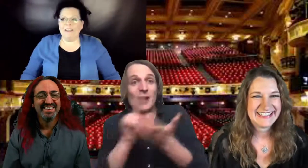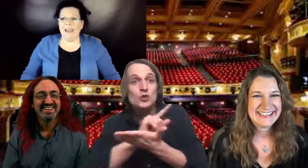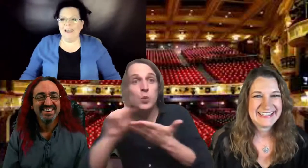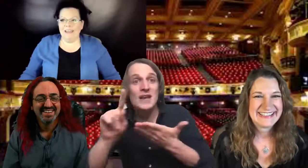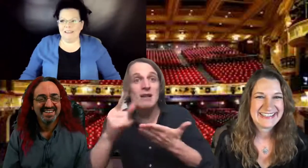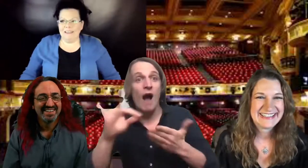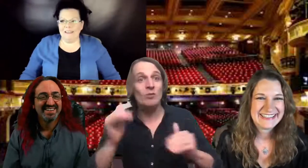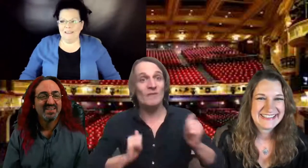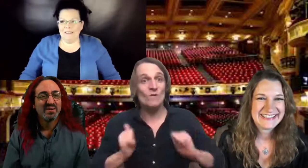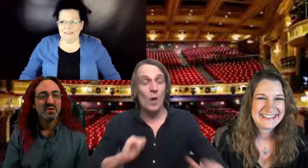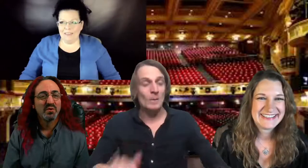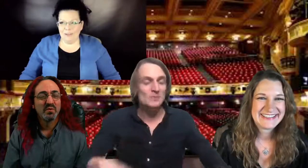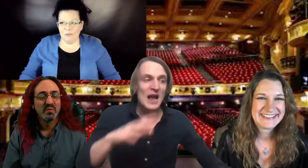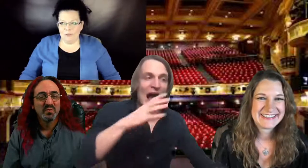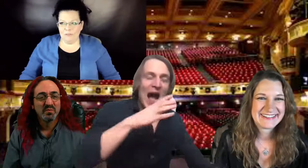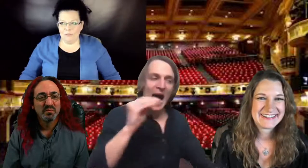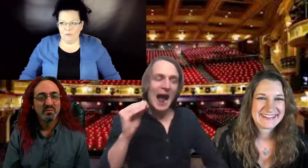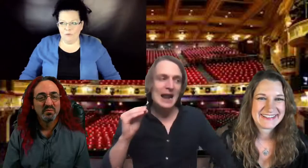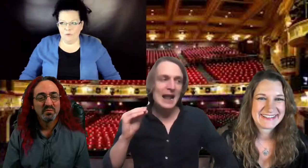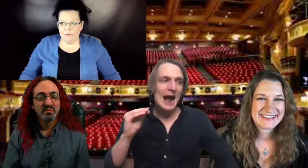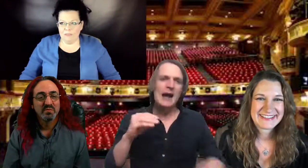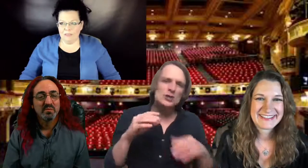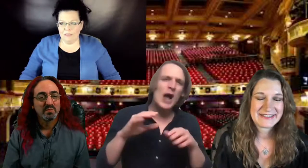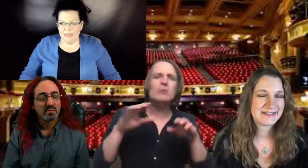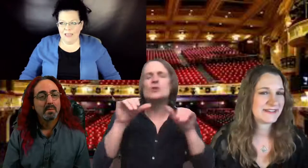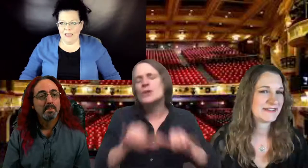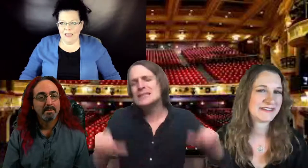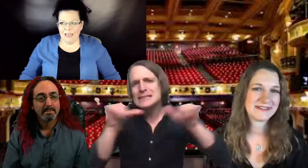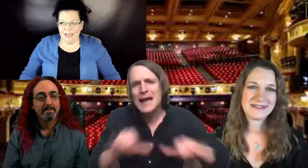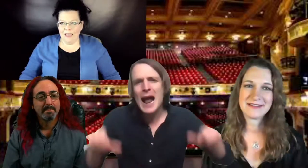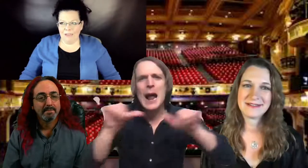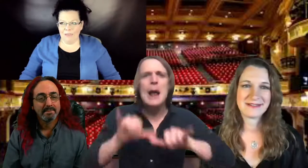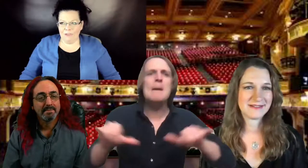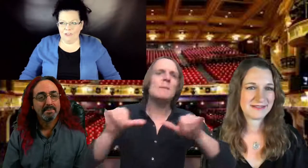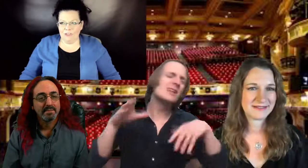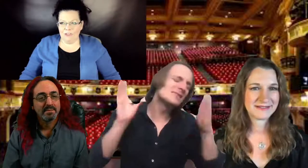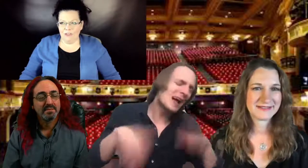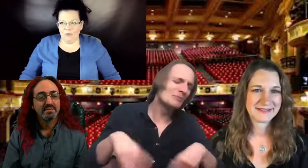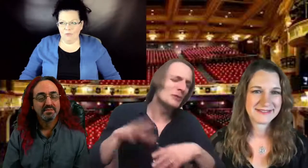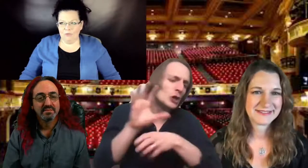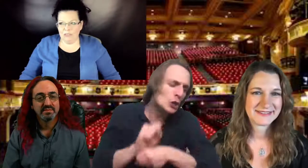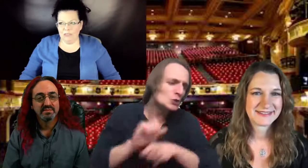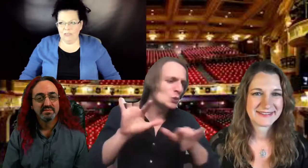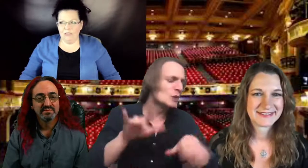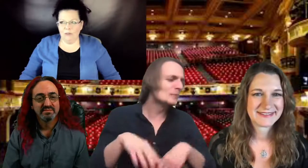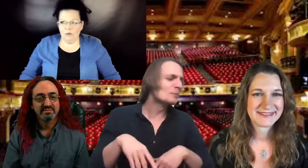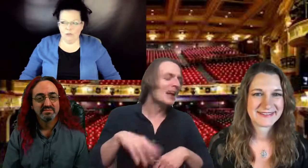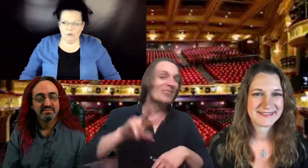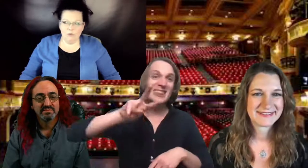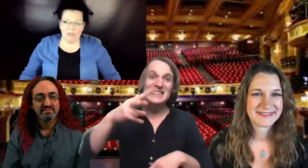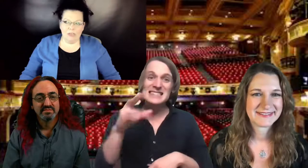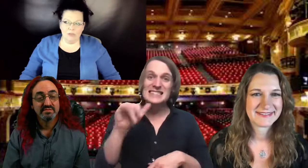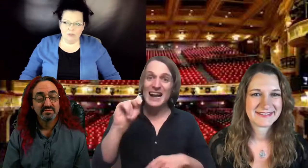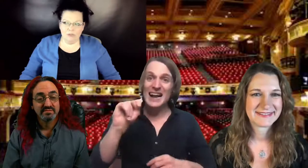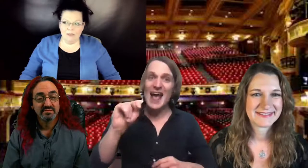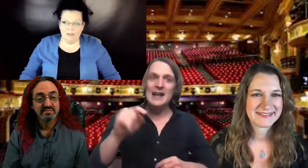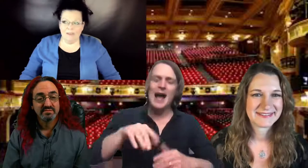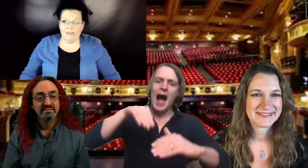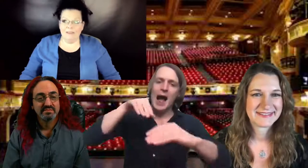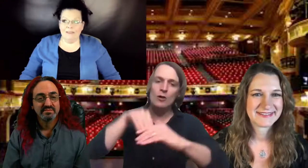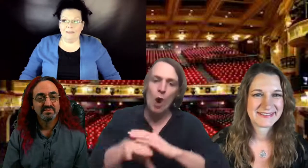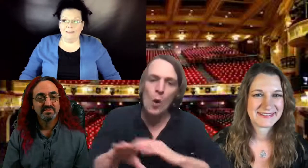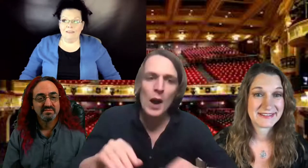2.5 hours. And at the end of the week of the performance, it was just, you know, routine, going through, getting used to